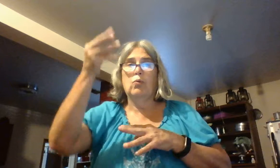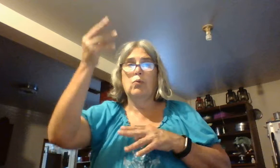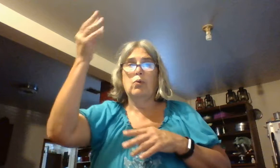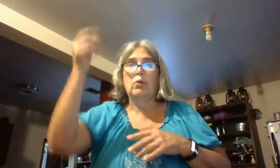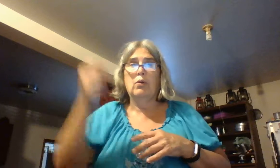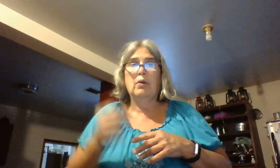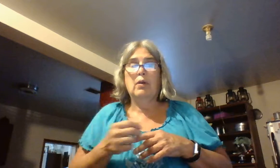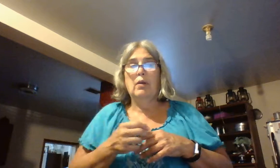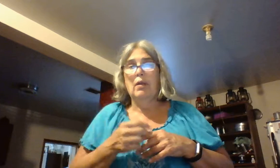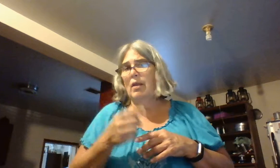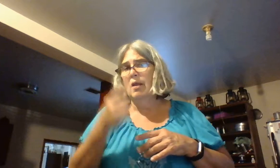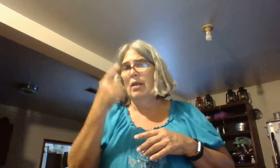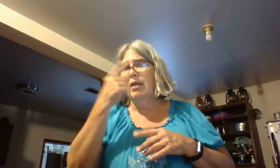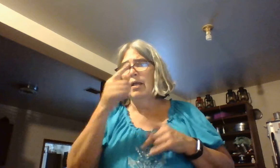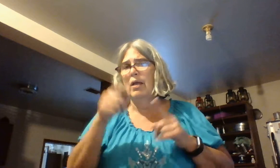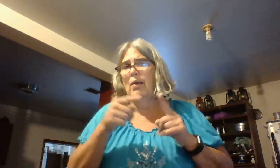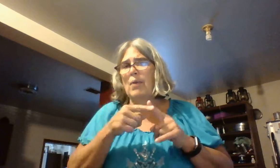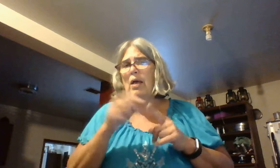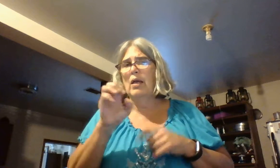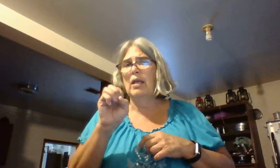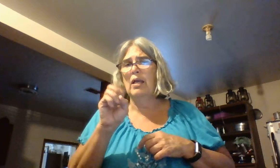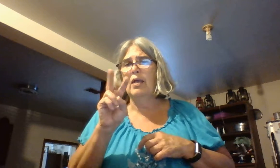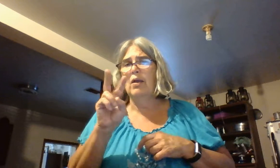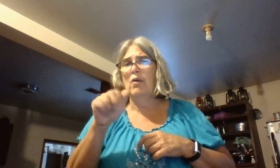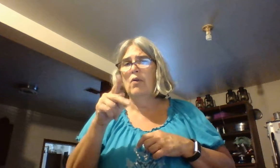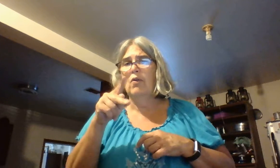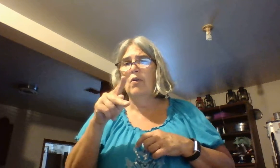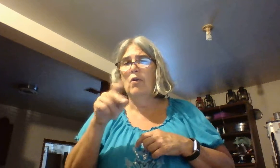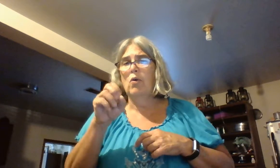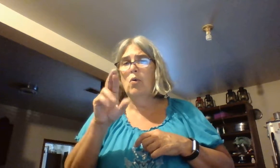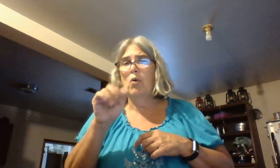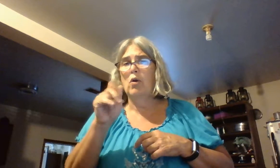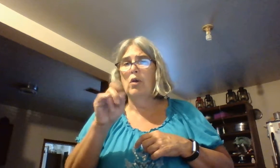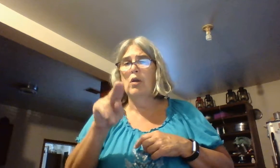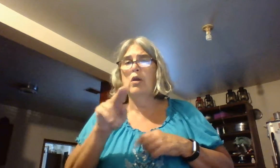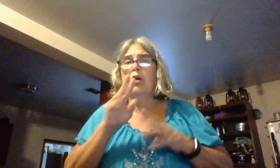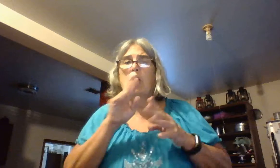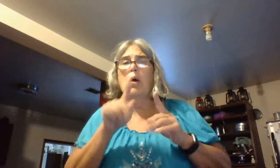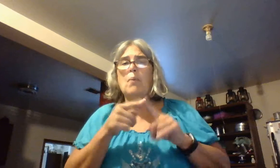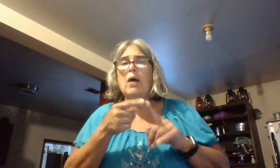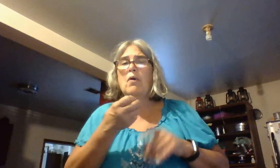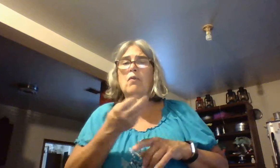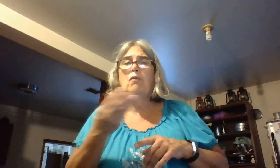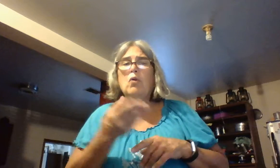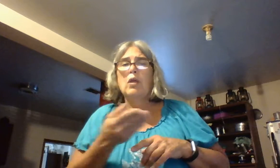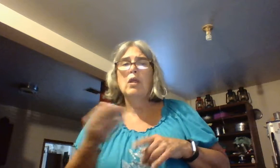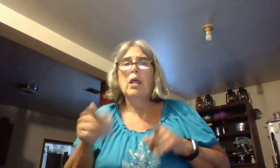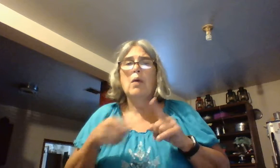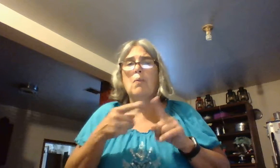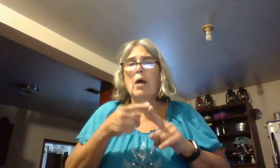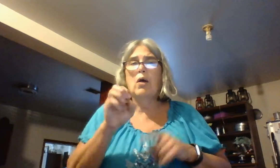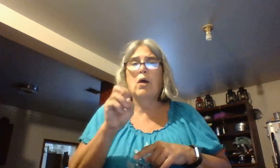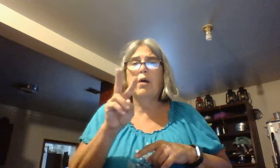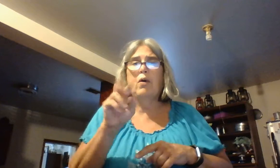Thinking about evaporation, we've talked about several possibilities or examples of evaporation. We talked about